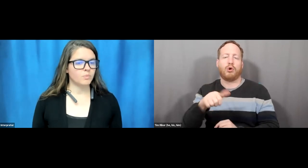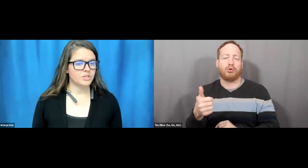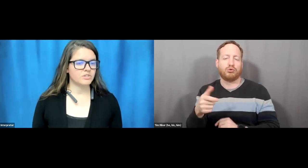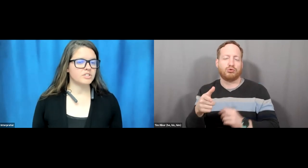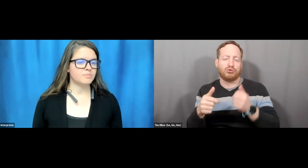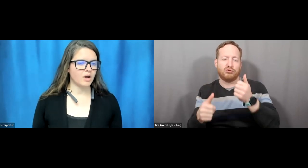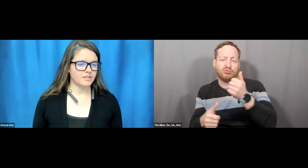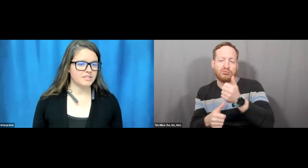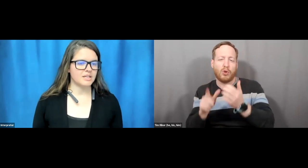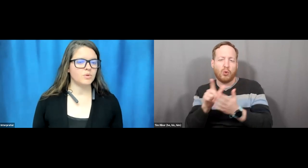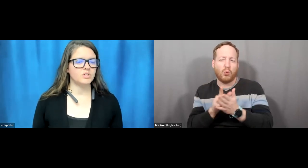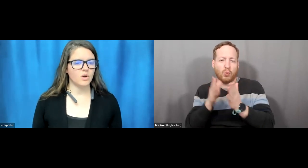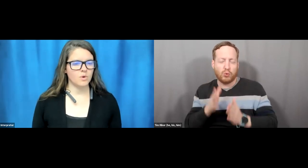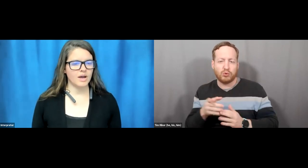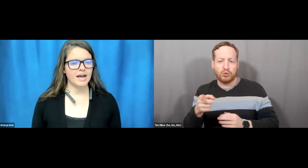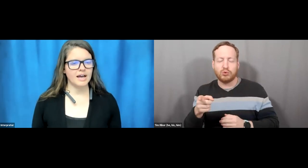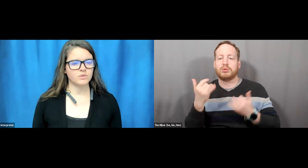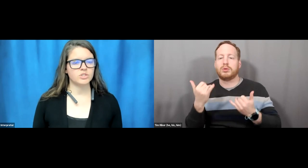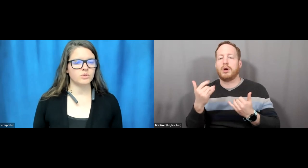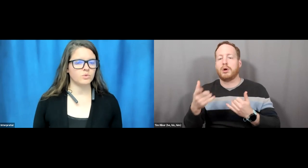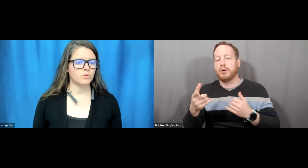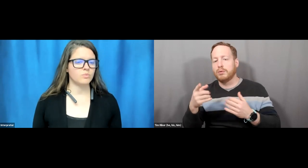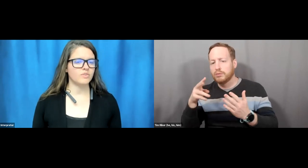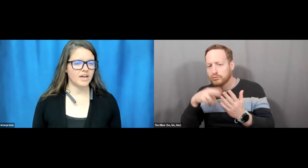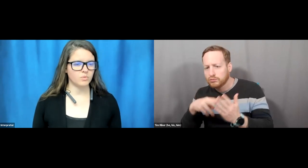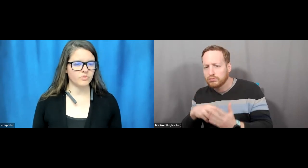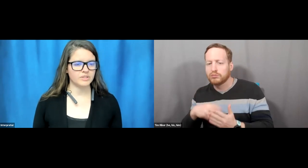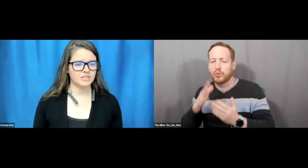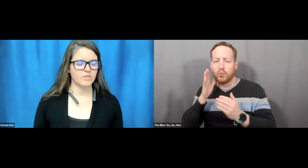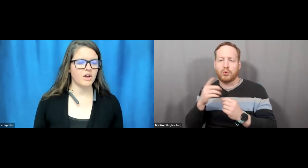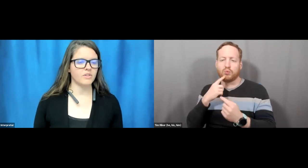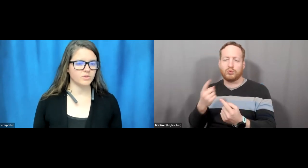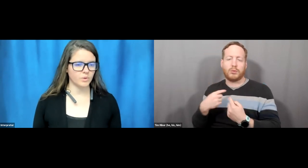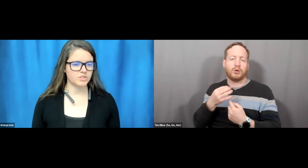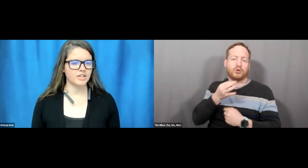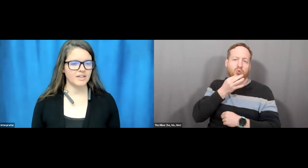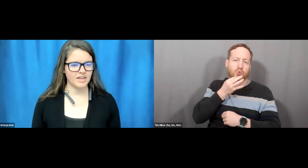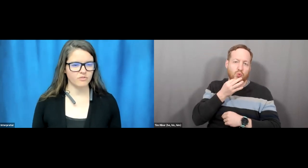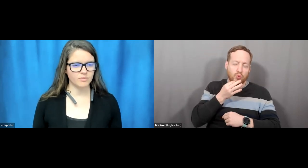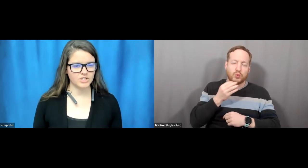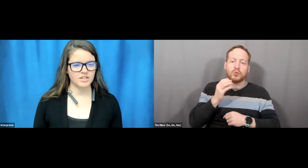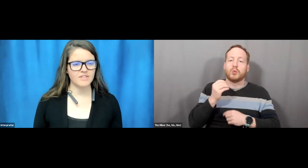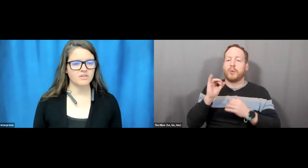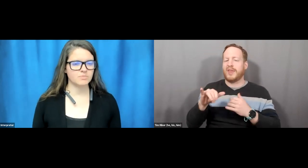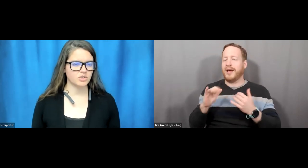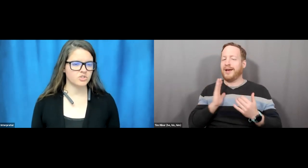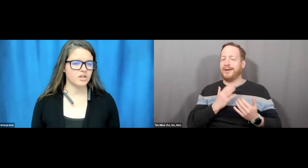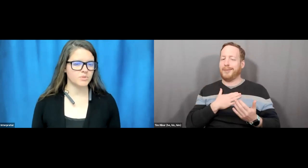once she responds, then we'd know how to move ahead with some of the other lawyers looking at that information, and that response should come